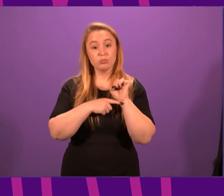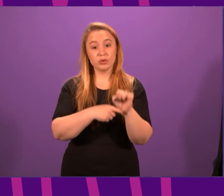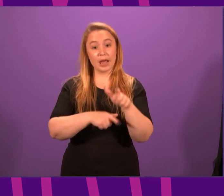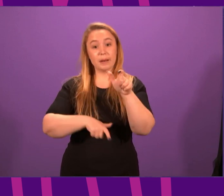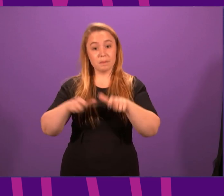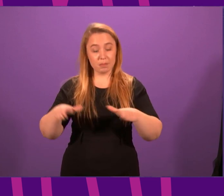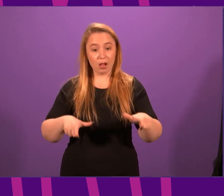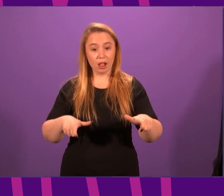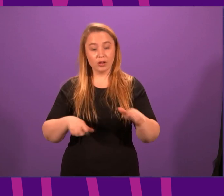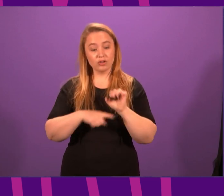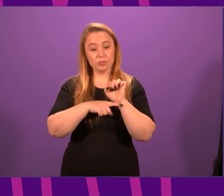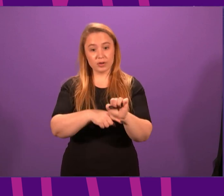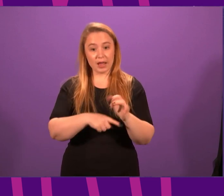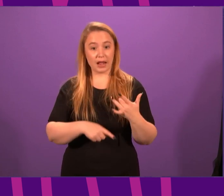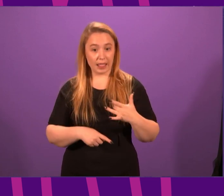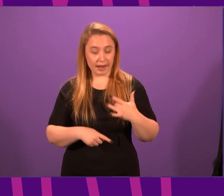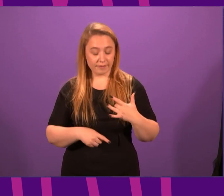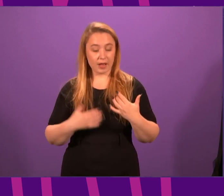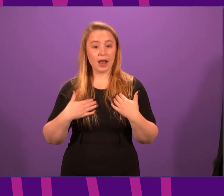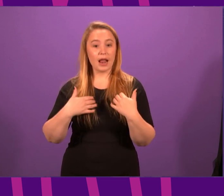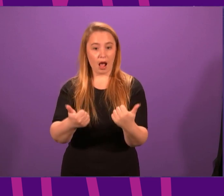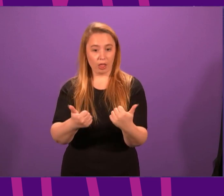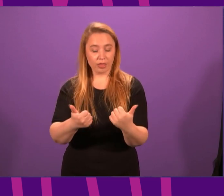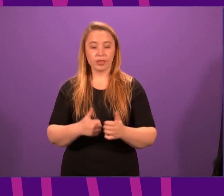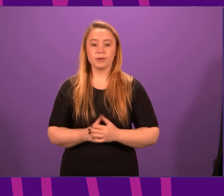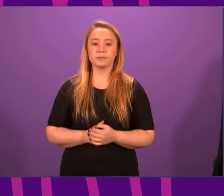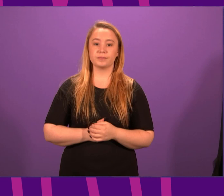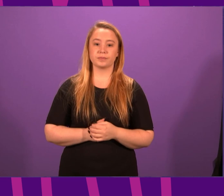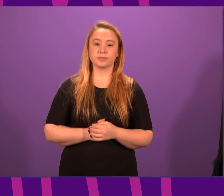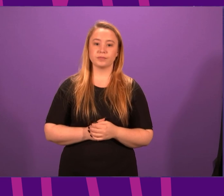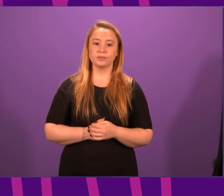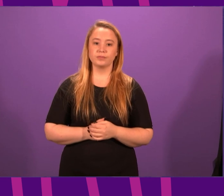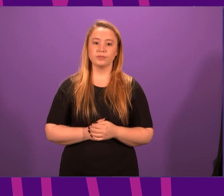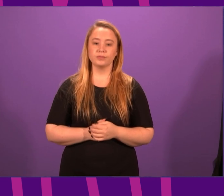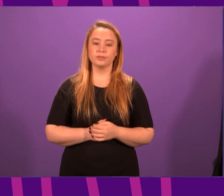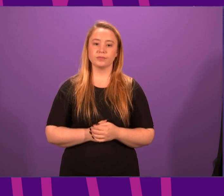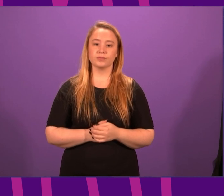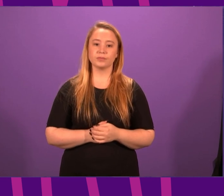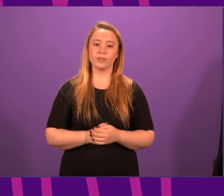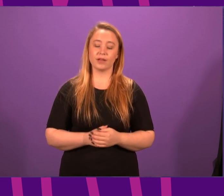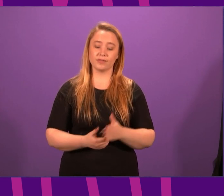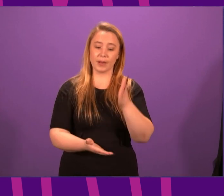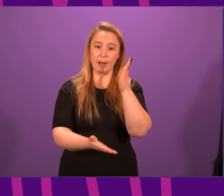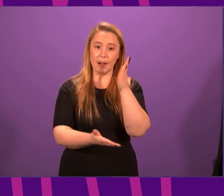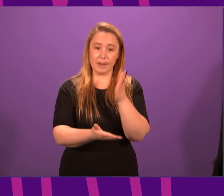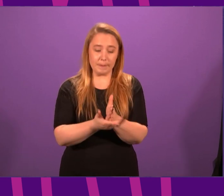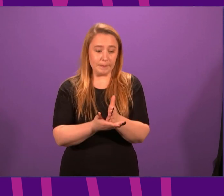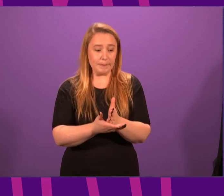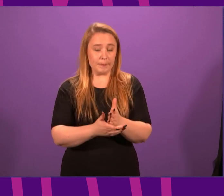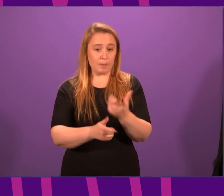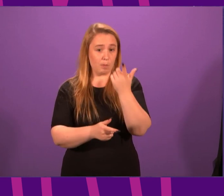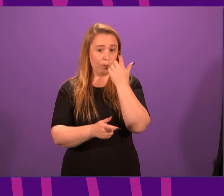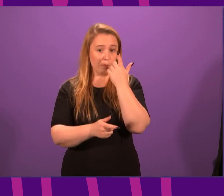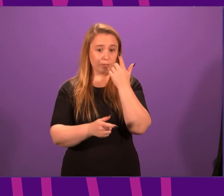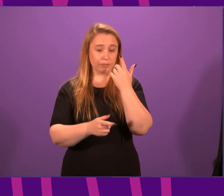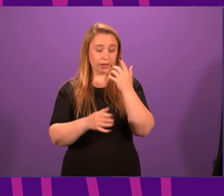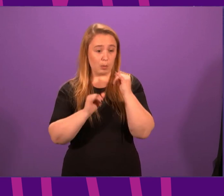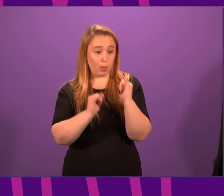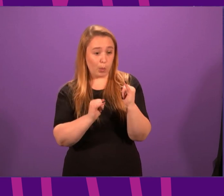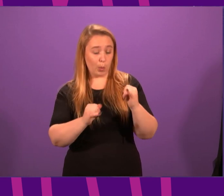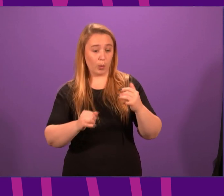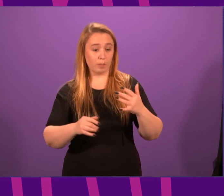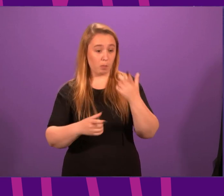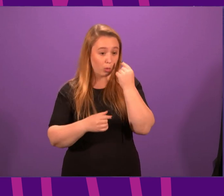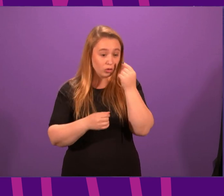and life in the most proportionate way possible. Where there is serious risk to life, serious and sometimes difficult action